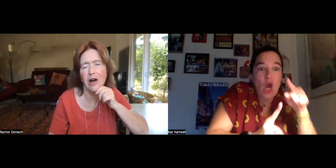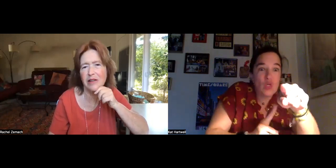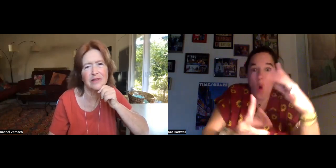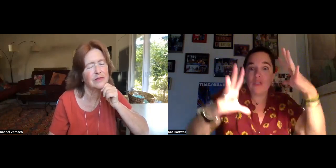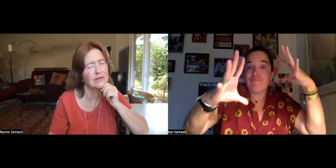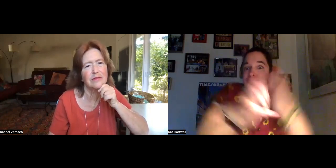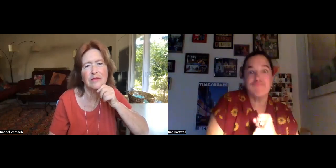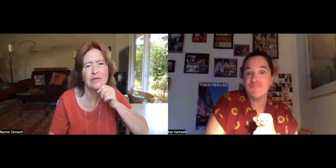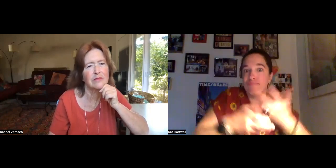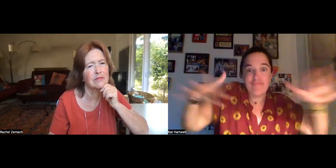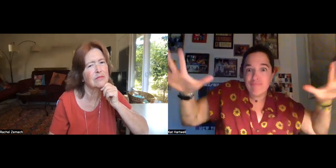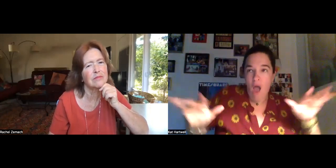one, not to.